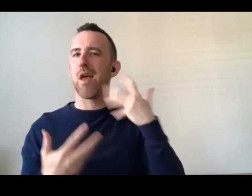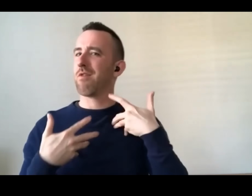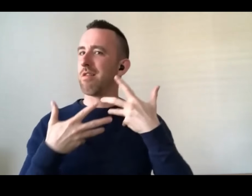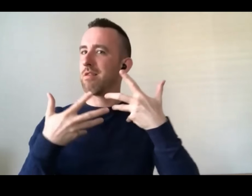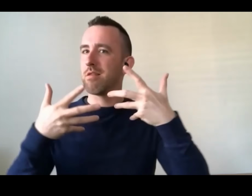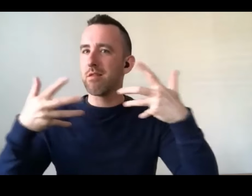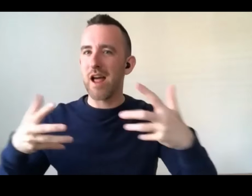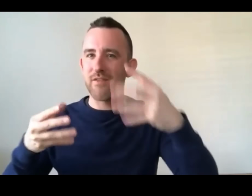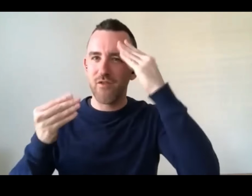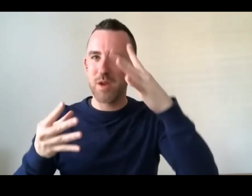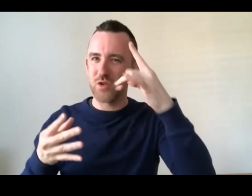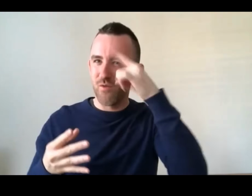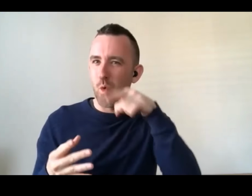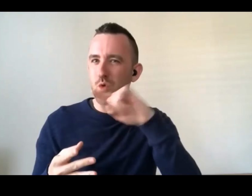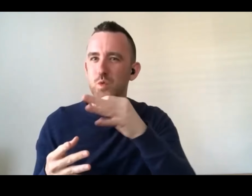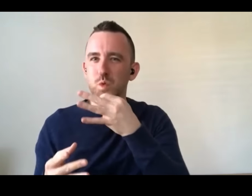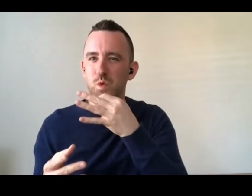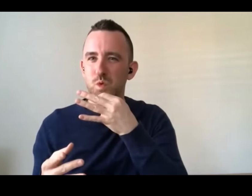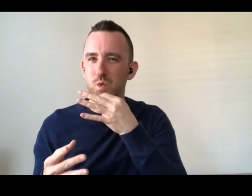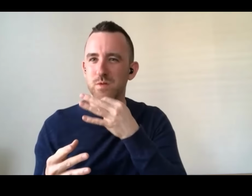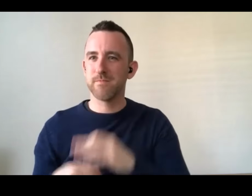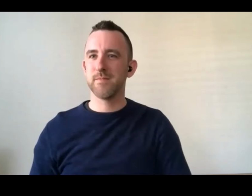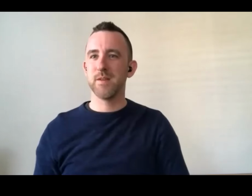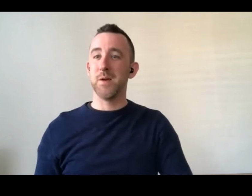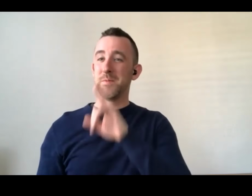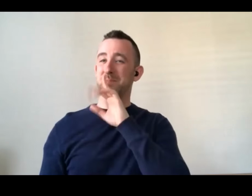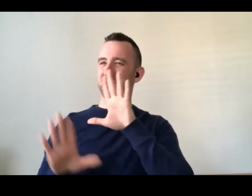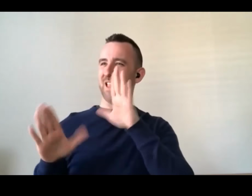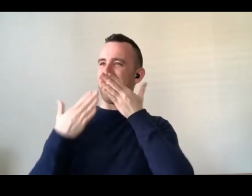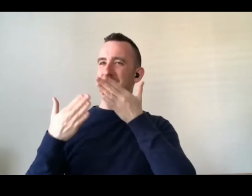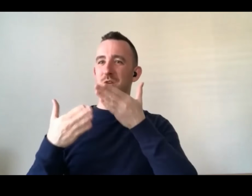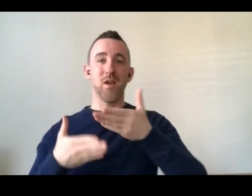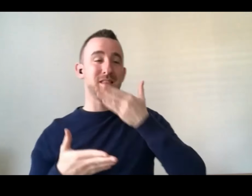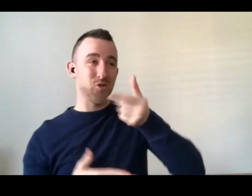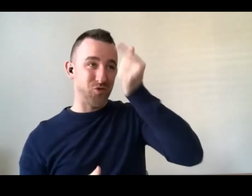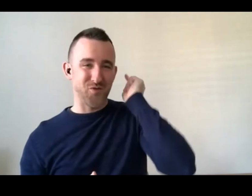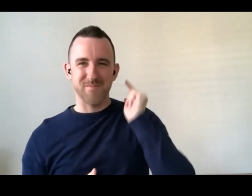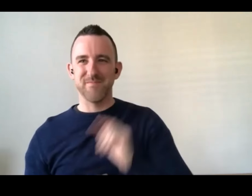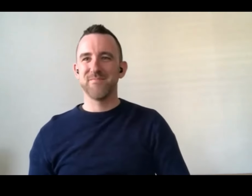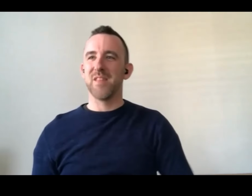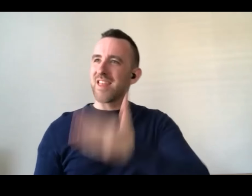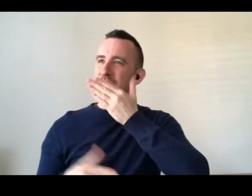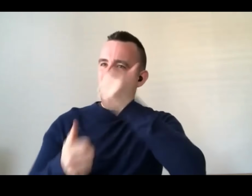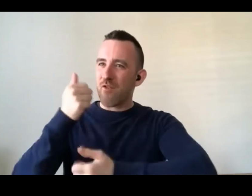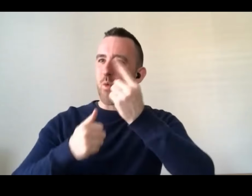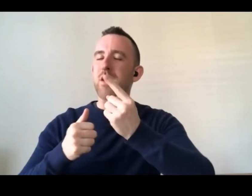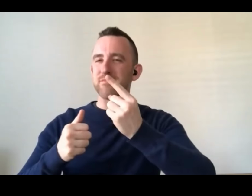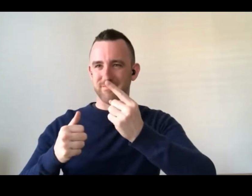information for you soon. Thank you, everybody. Thank you, Jeffrey. Thank you,